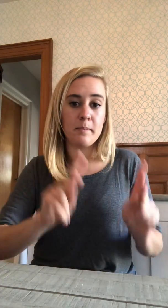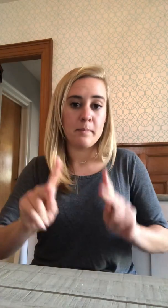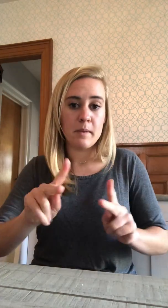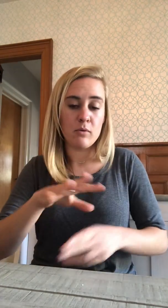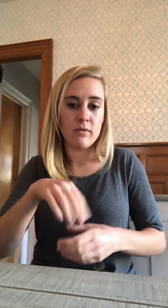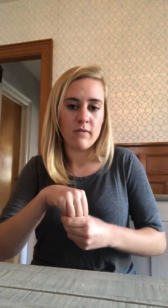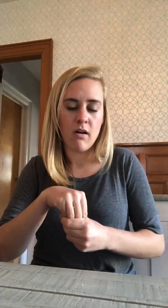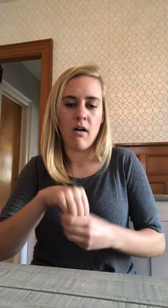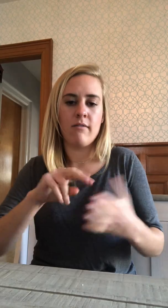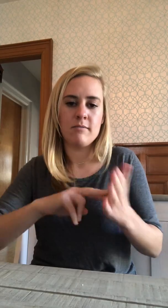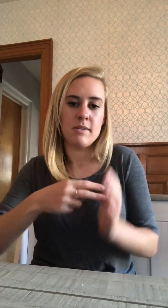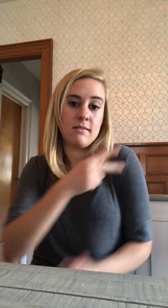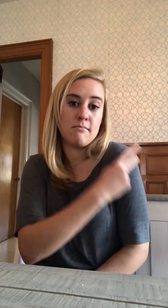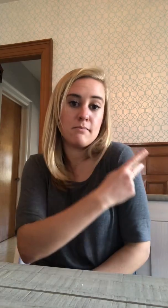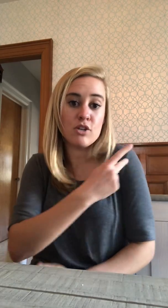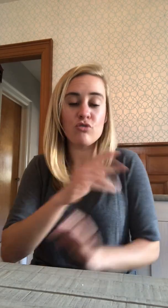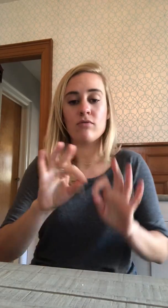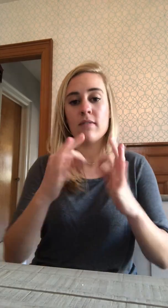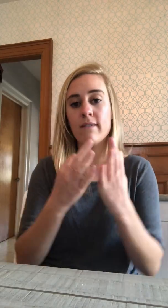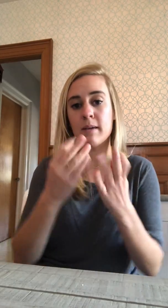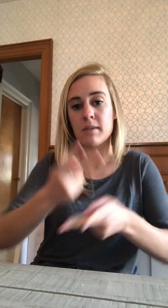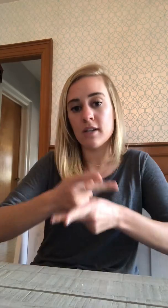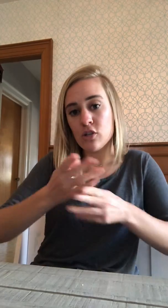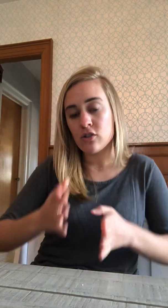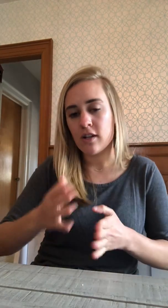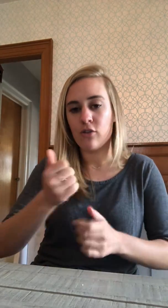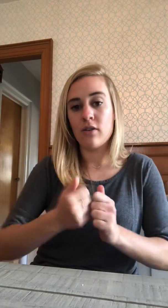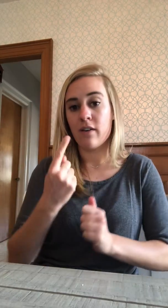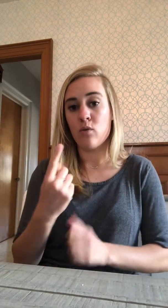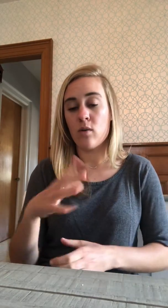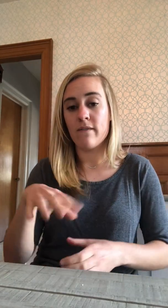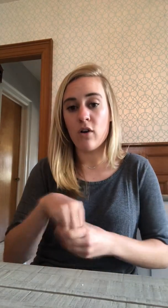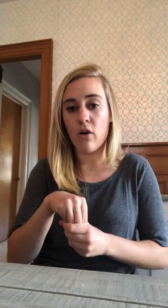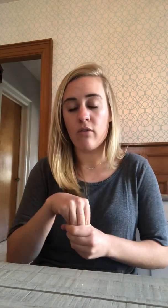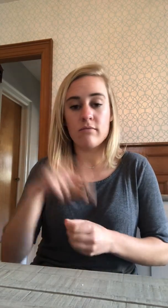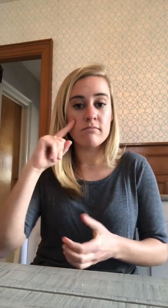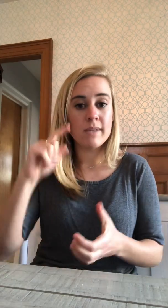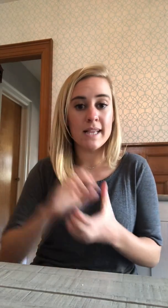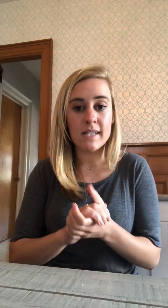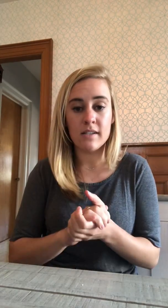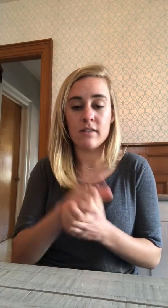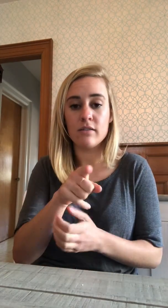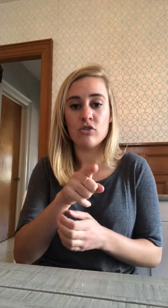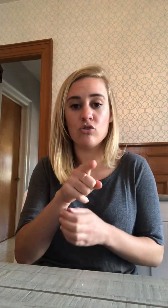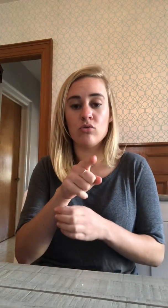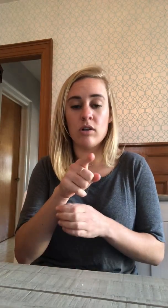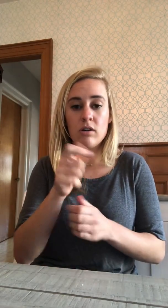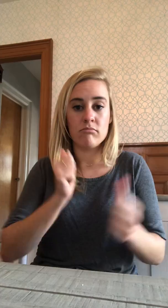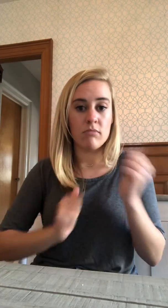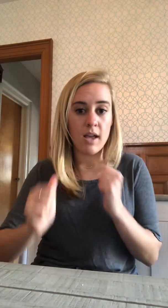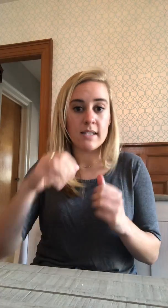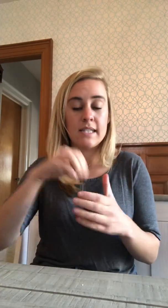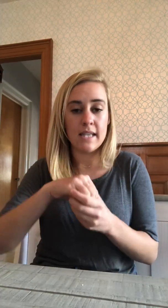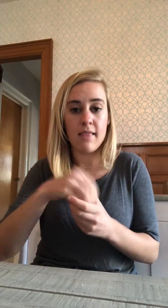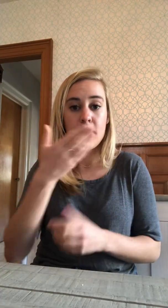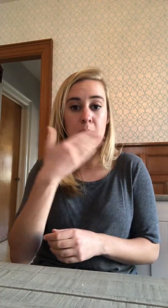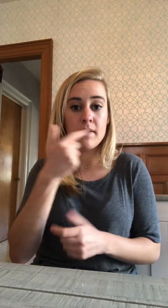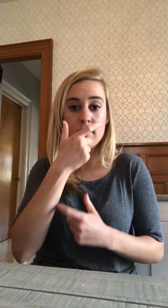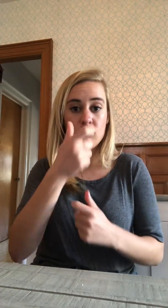patient, the family, the caregivers, everyone involved, believes that you're acting in the best interest of the patient,